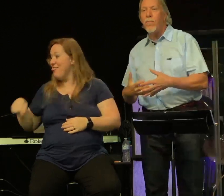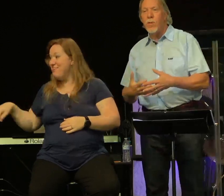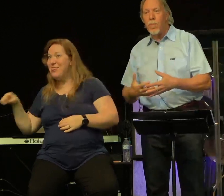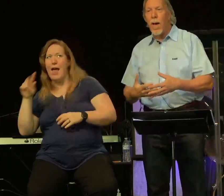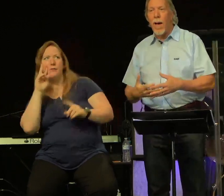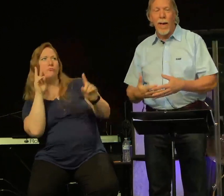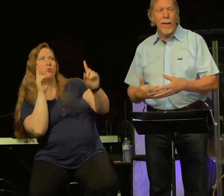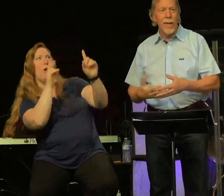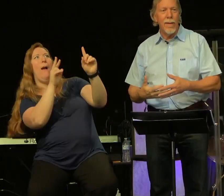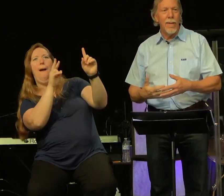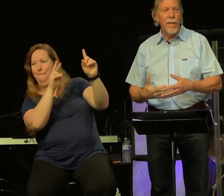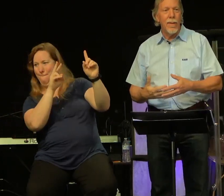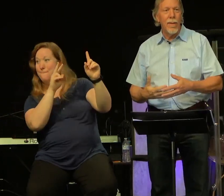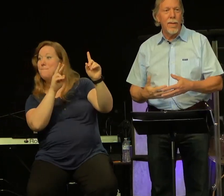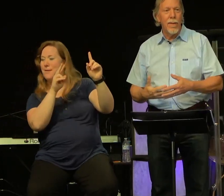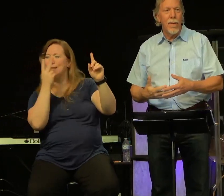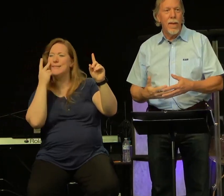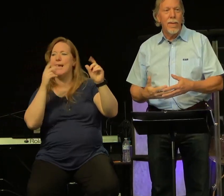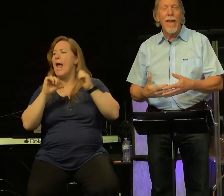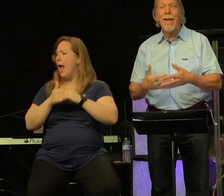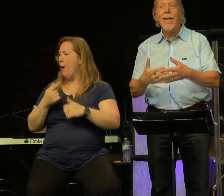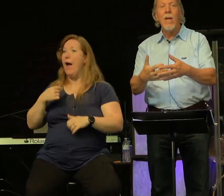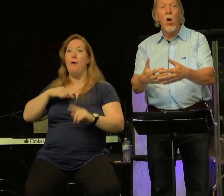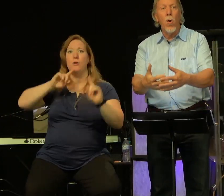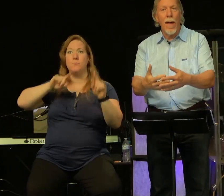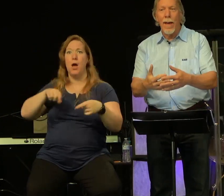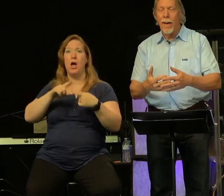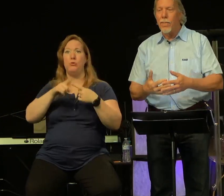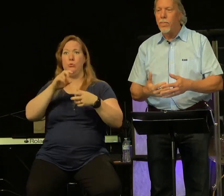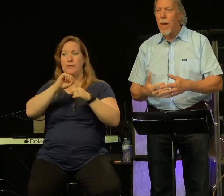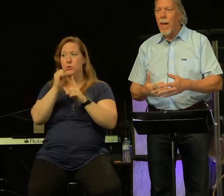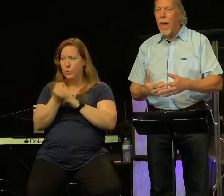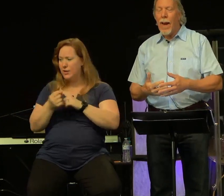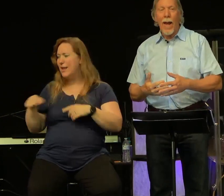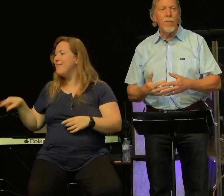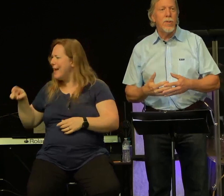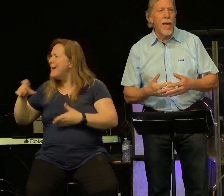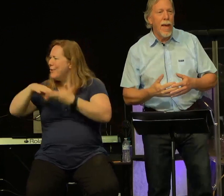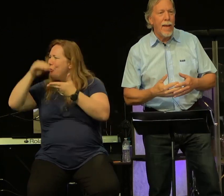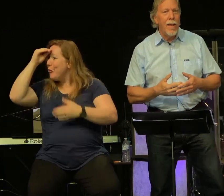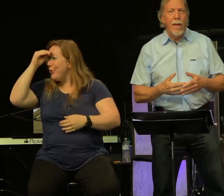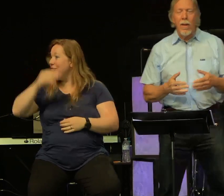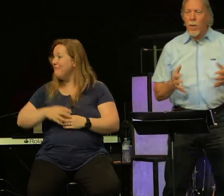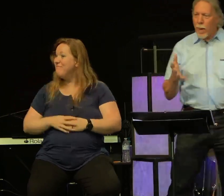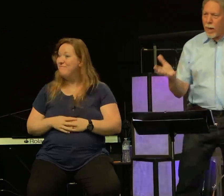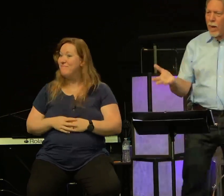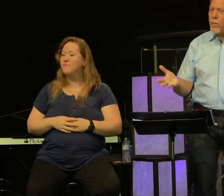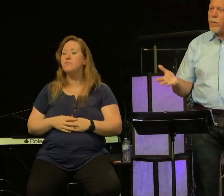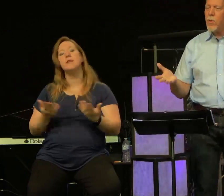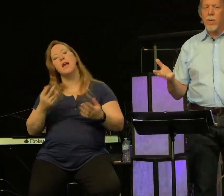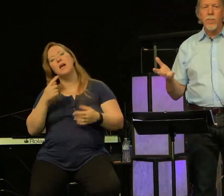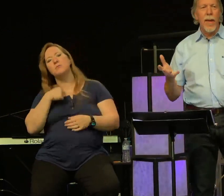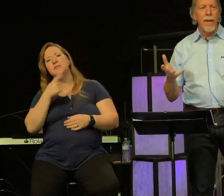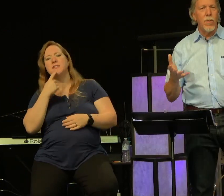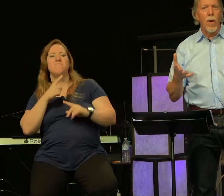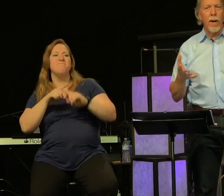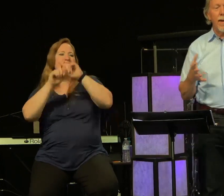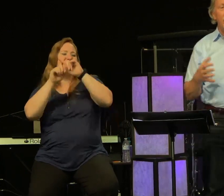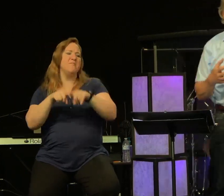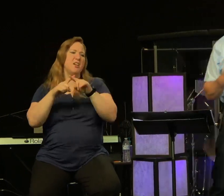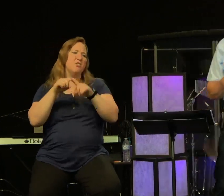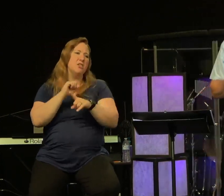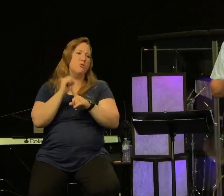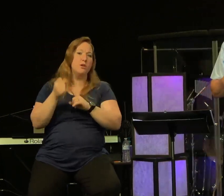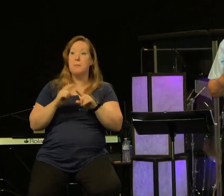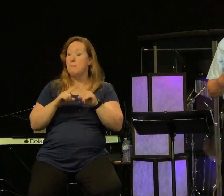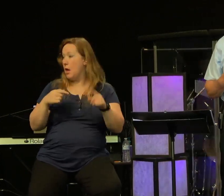we respond. They need to know about it. And I would say, depending on the circumstance and what it is,